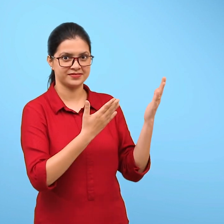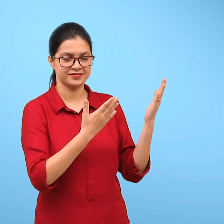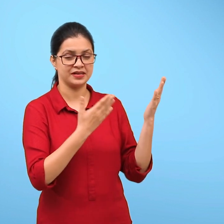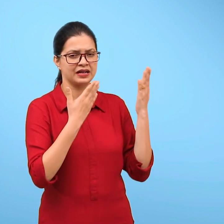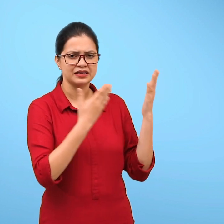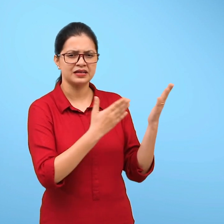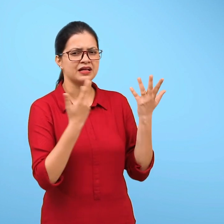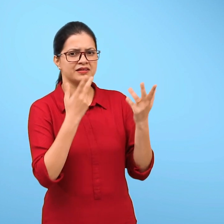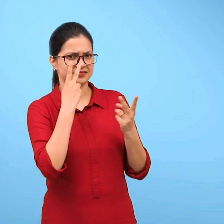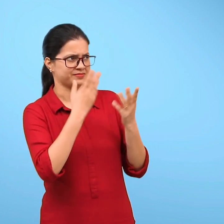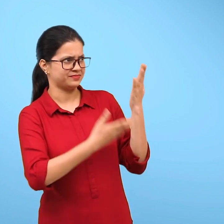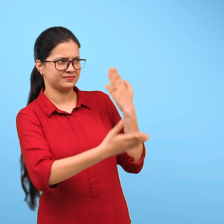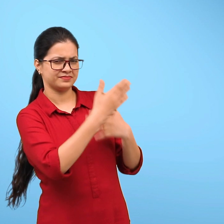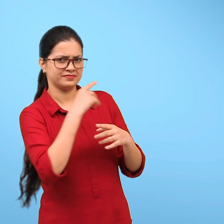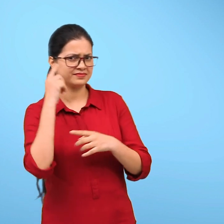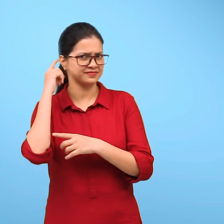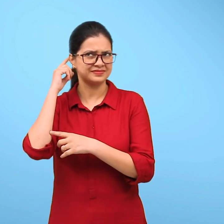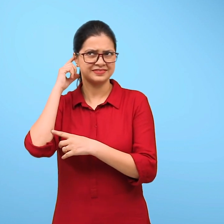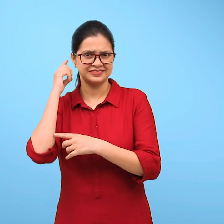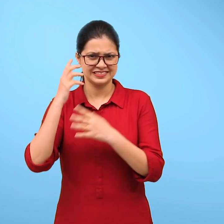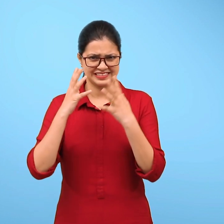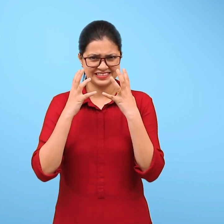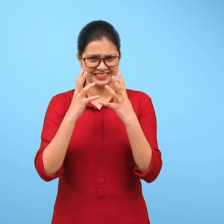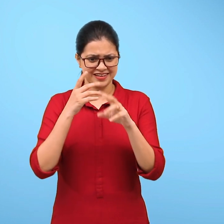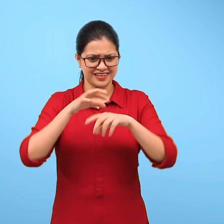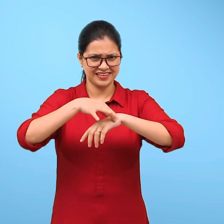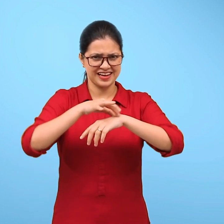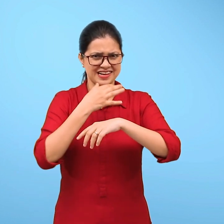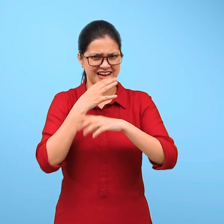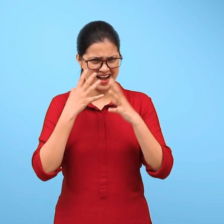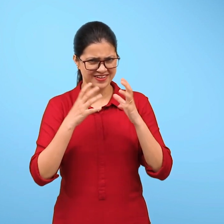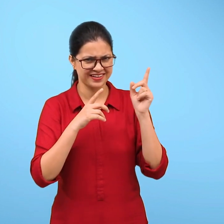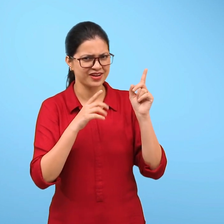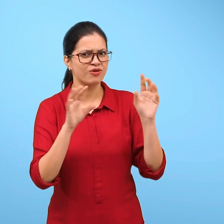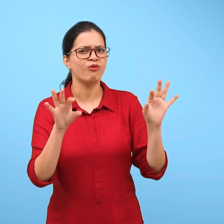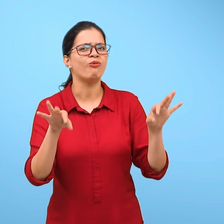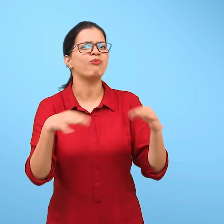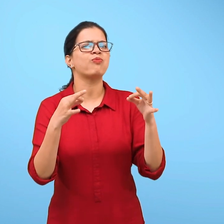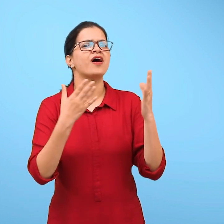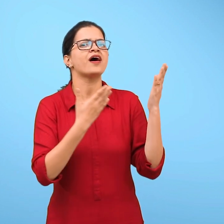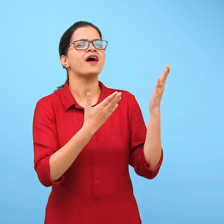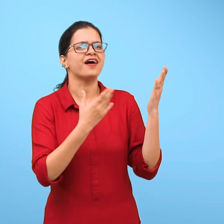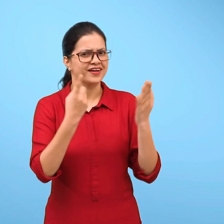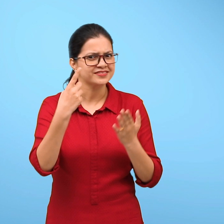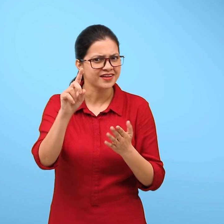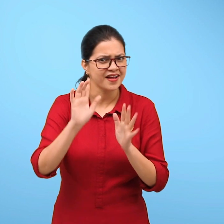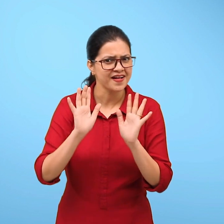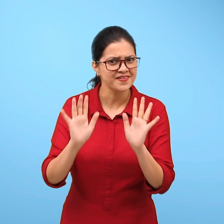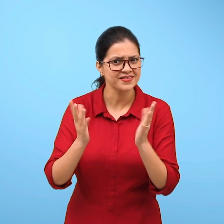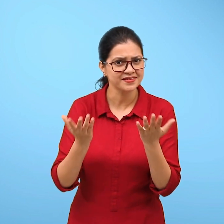There do not seem to be any bones here, isn't it? Do you notice anything different between the earlobe and the